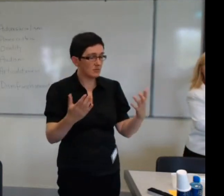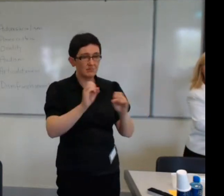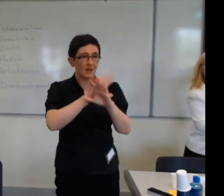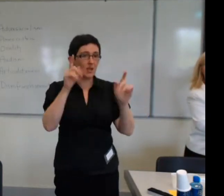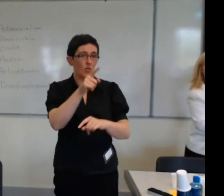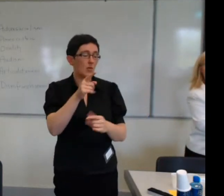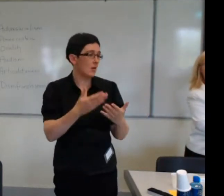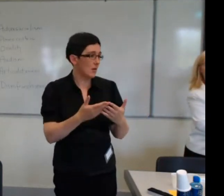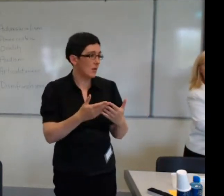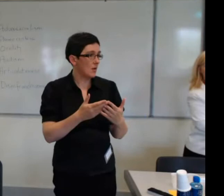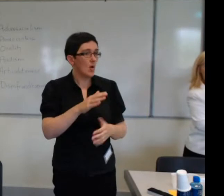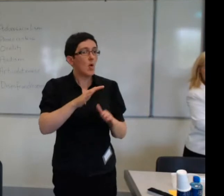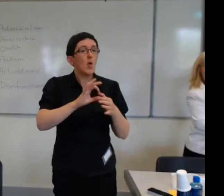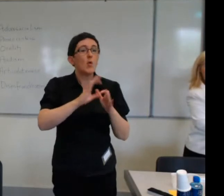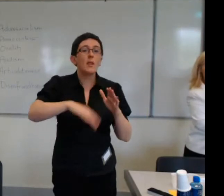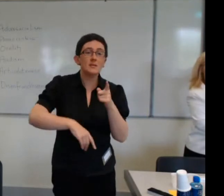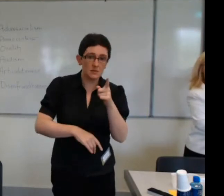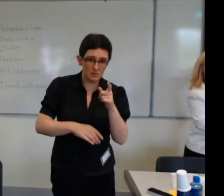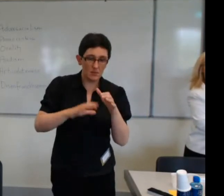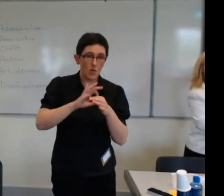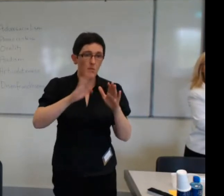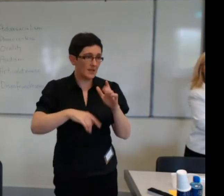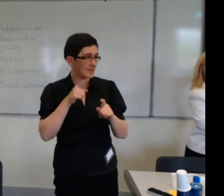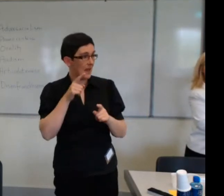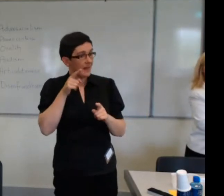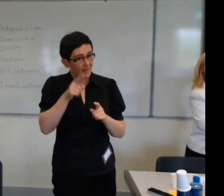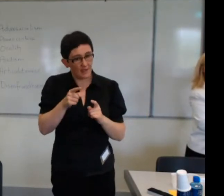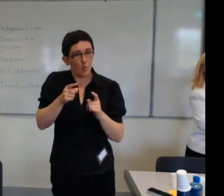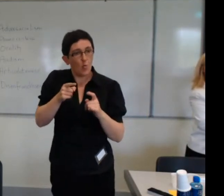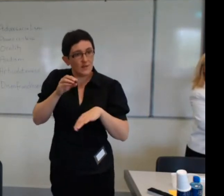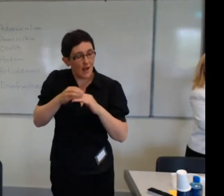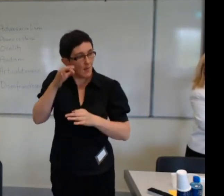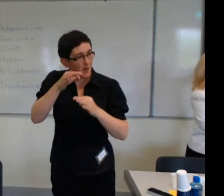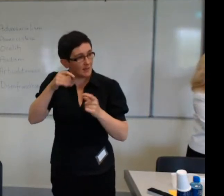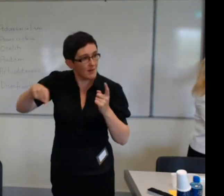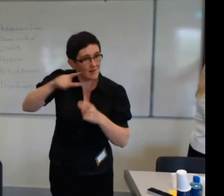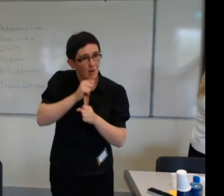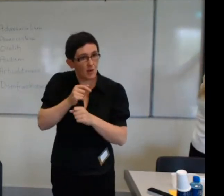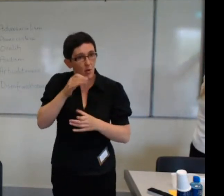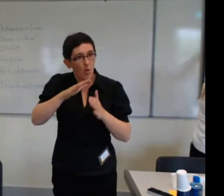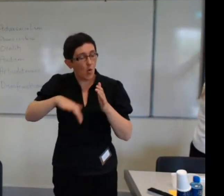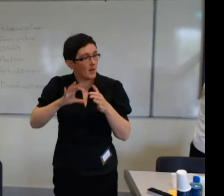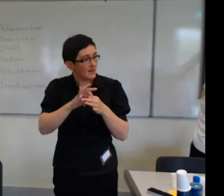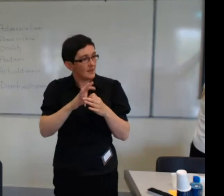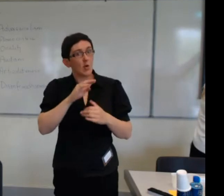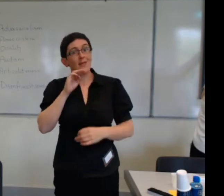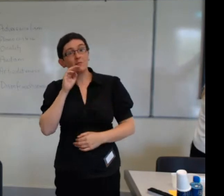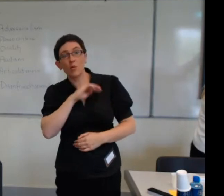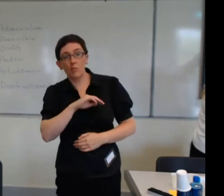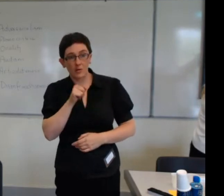was the fact that he was a homeless man, and homelessness was on the political agenda, so that obviously was going to take precedence. And the fact that he was deaf,